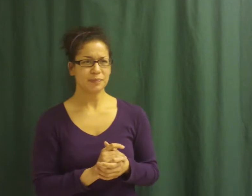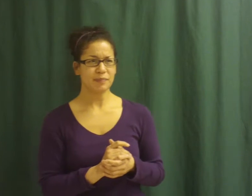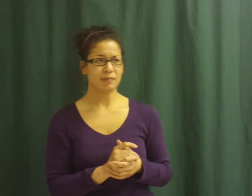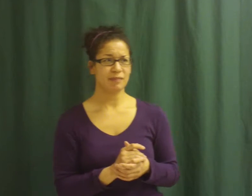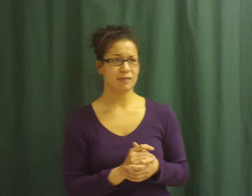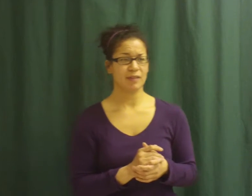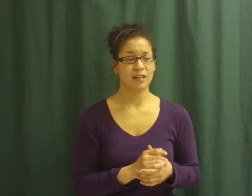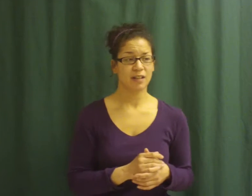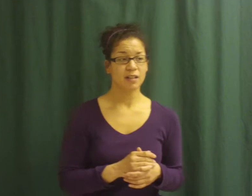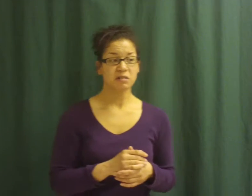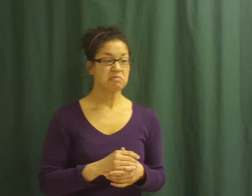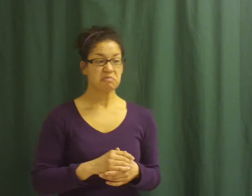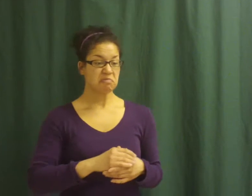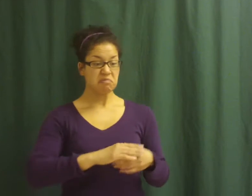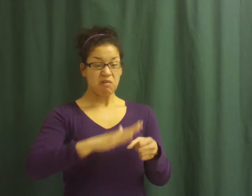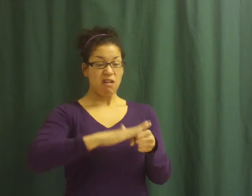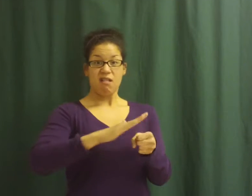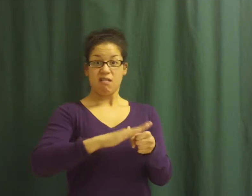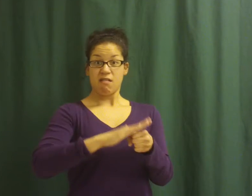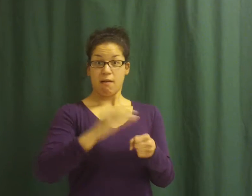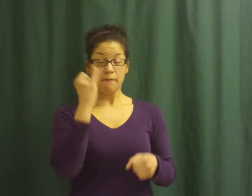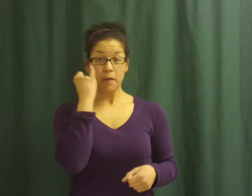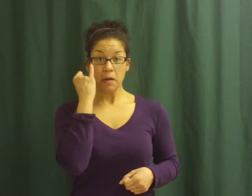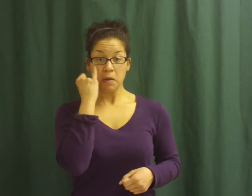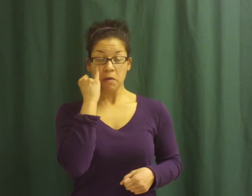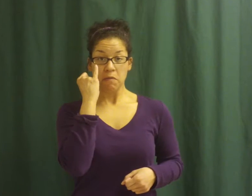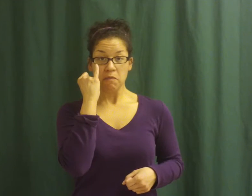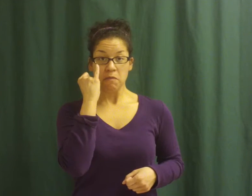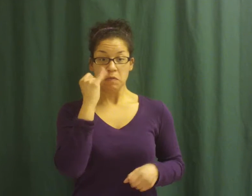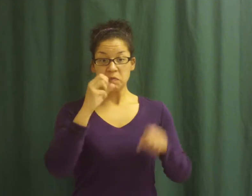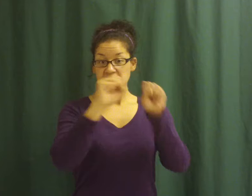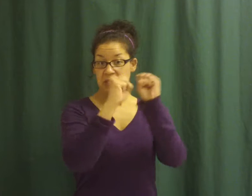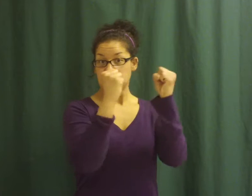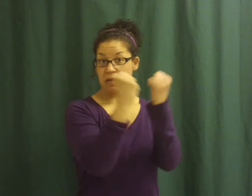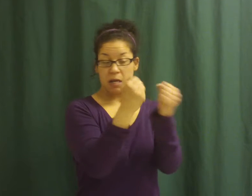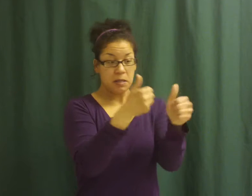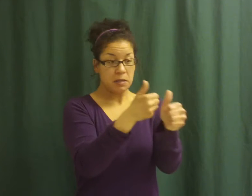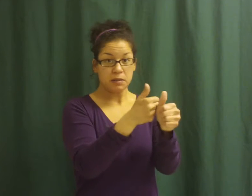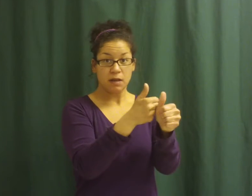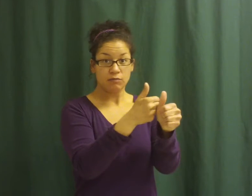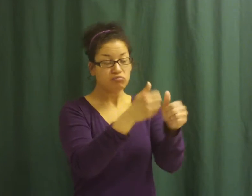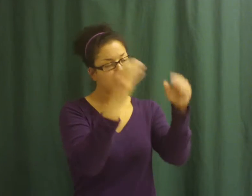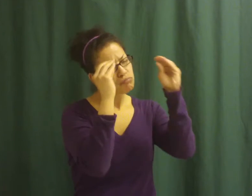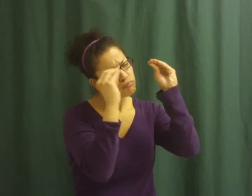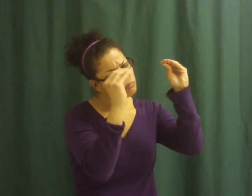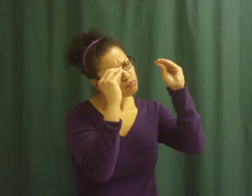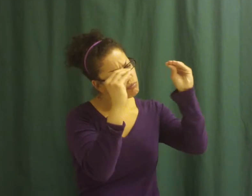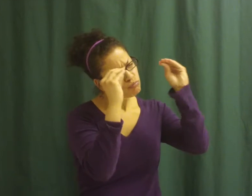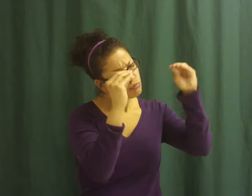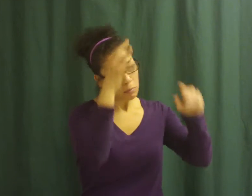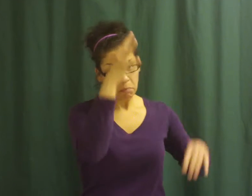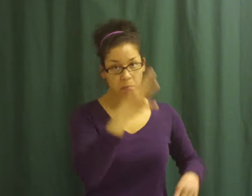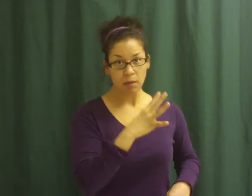the elite or only males. Wisdom, knowledge, and